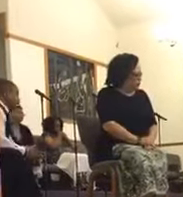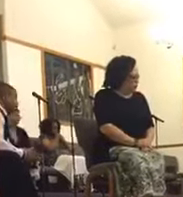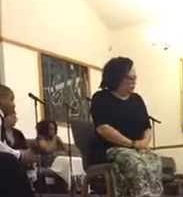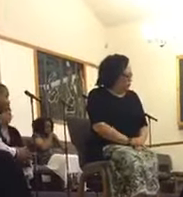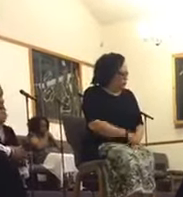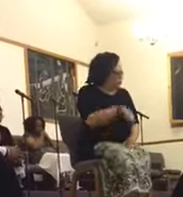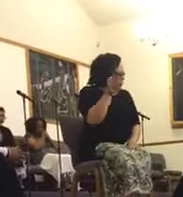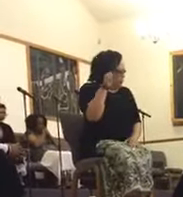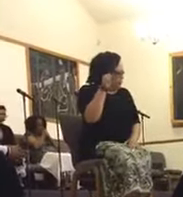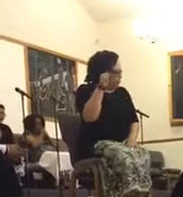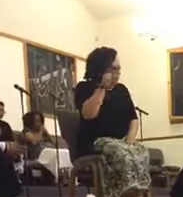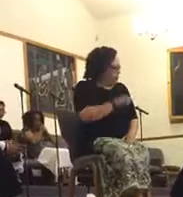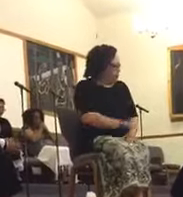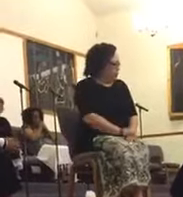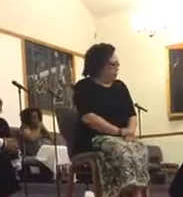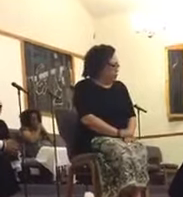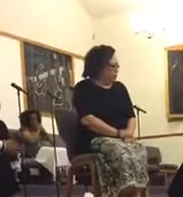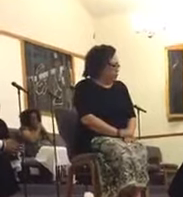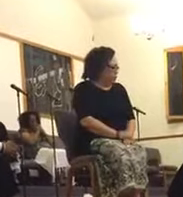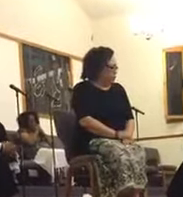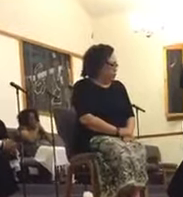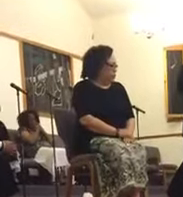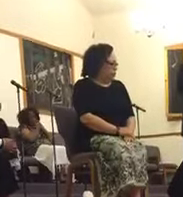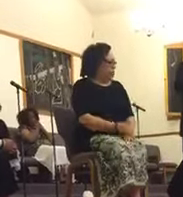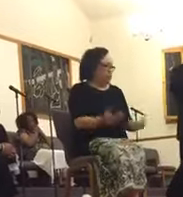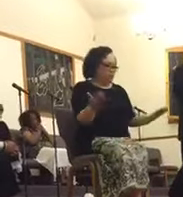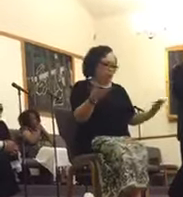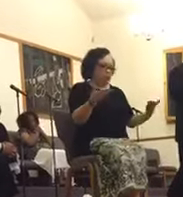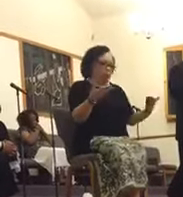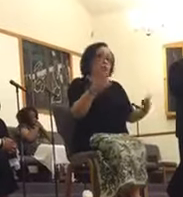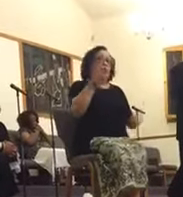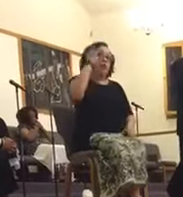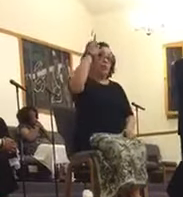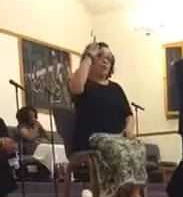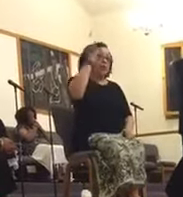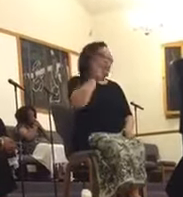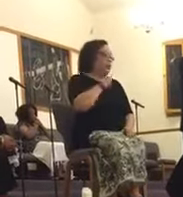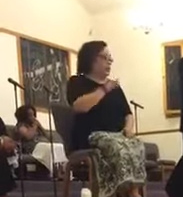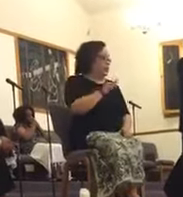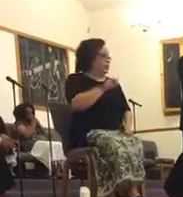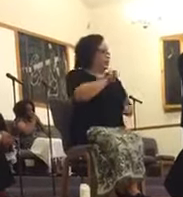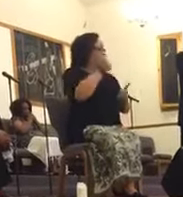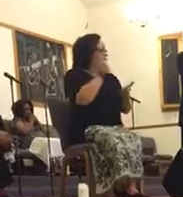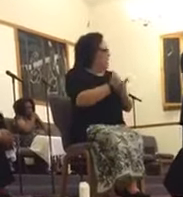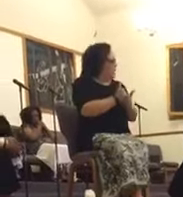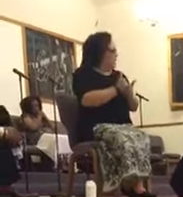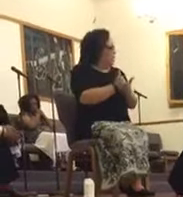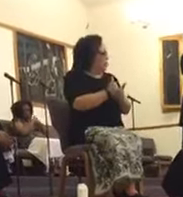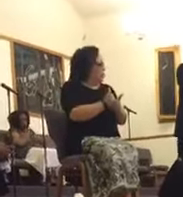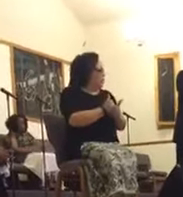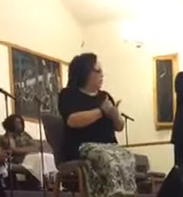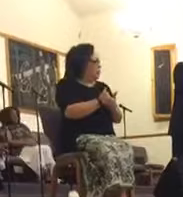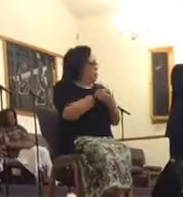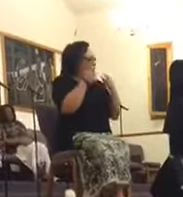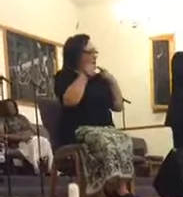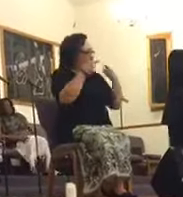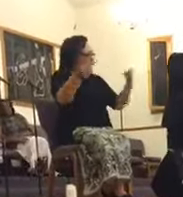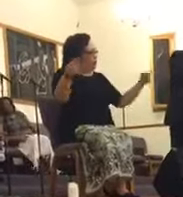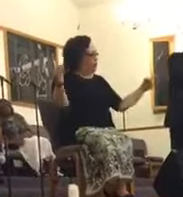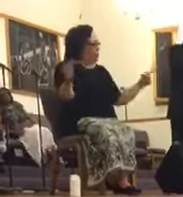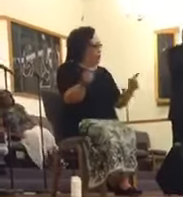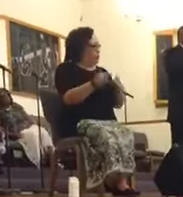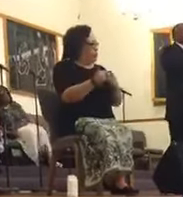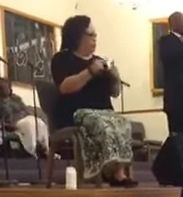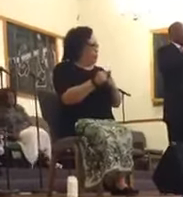Yeah. Yes. So here he is. Amen. The prophetic words of Amos